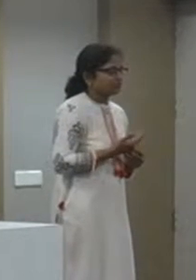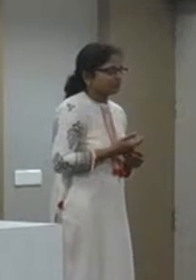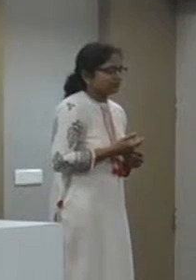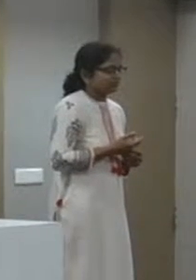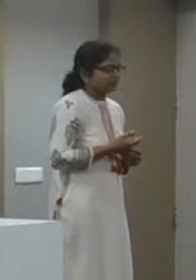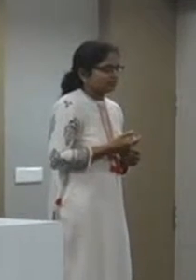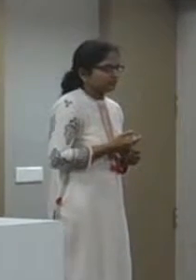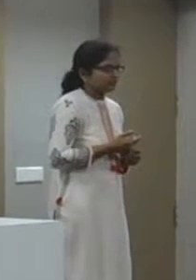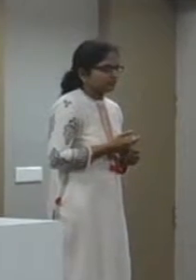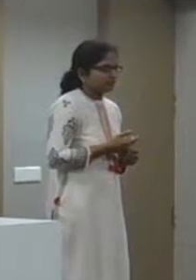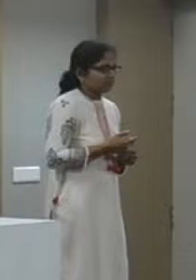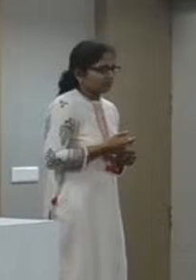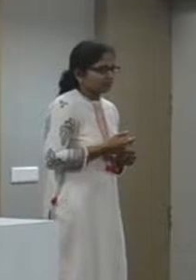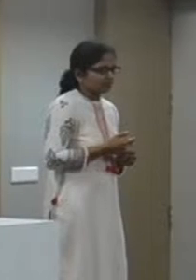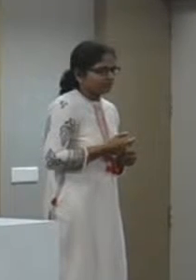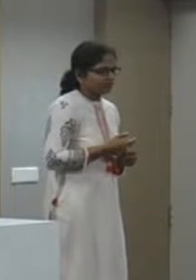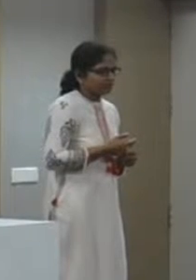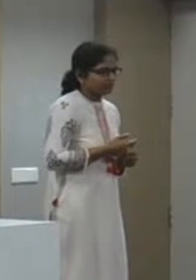we will be